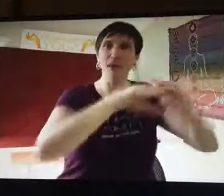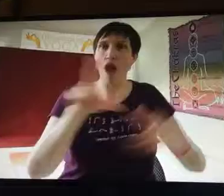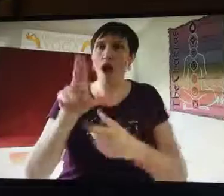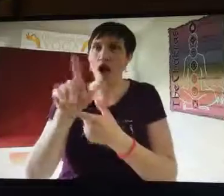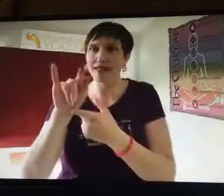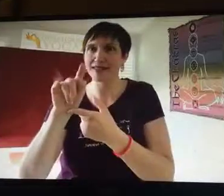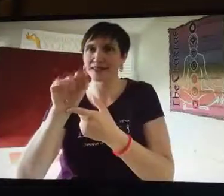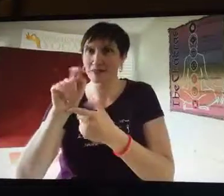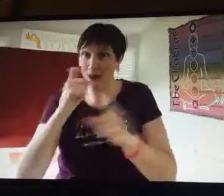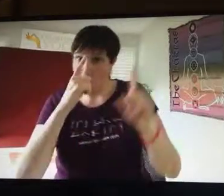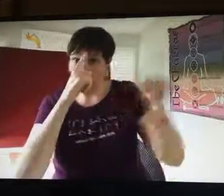it's disconnected.